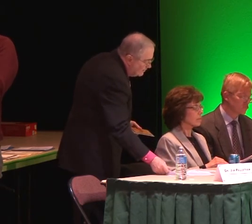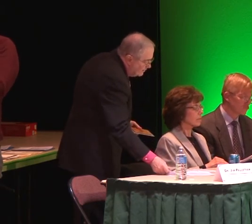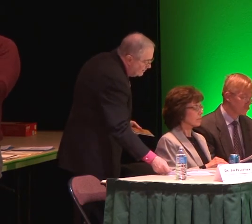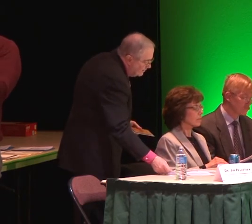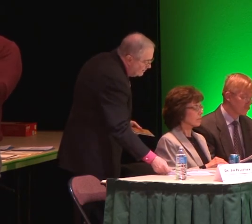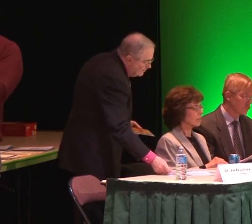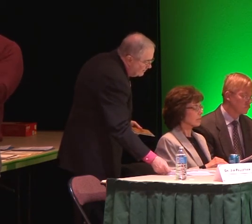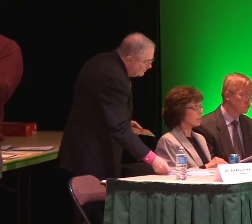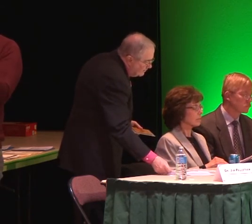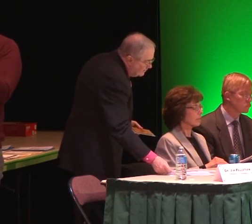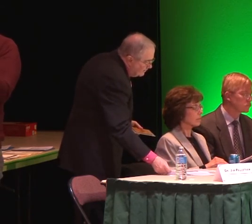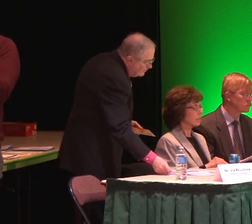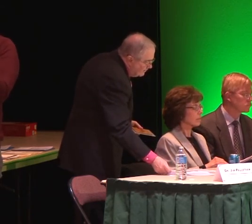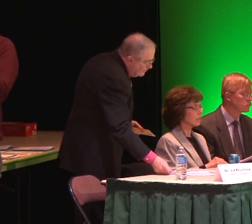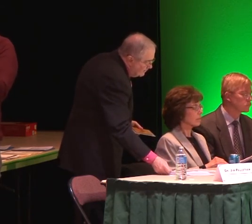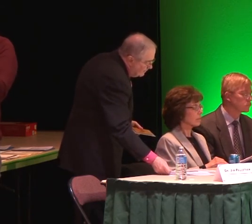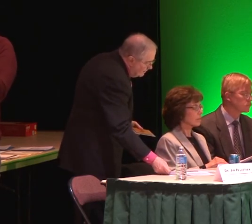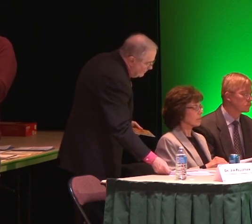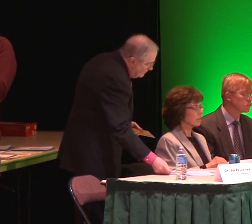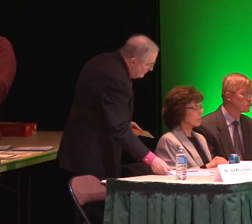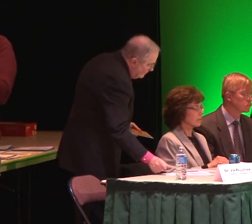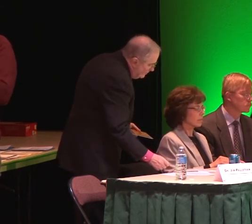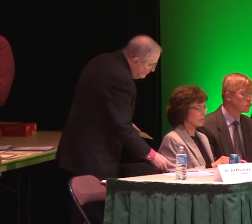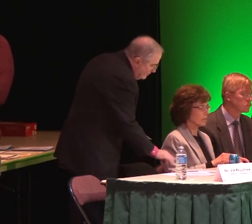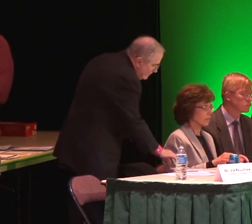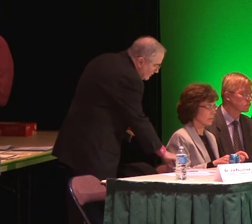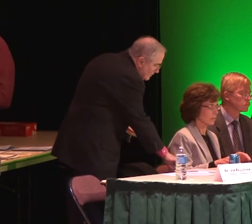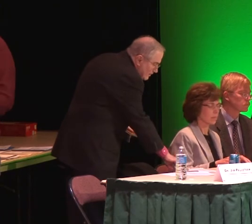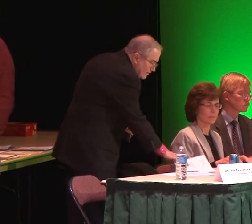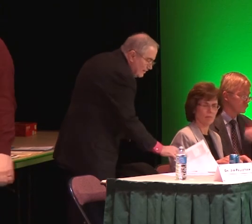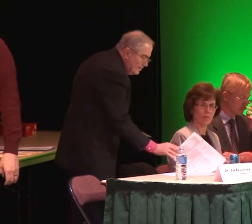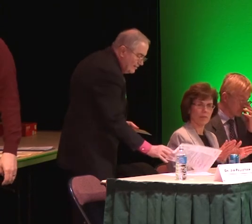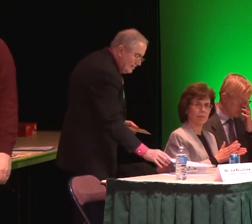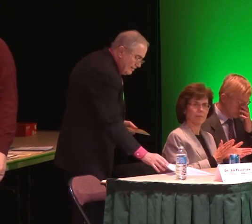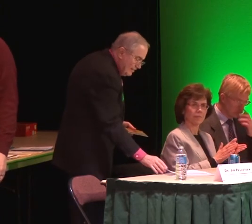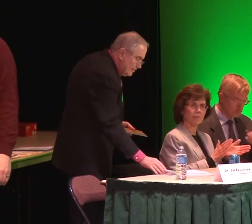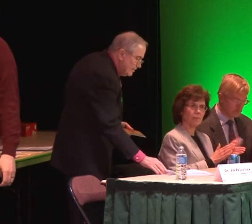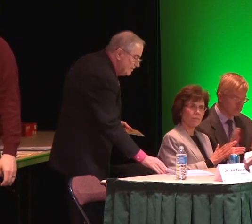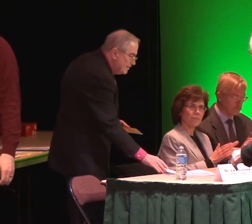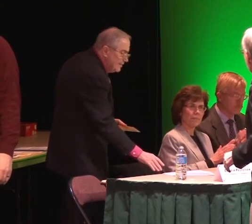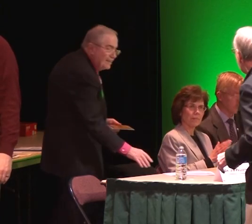this college, Dr. John Spraga. Dr. Spraga.